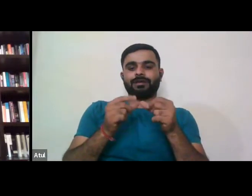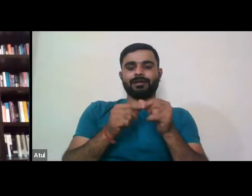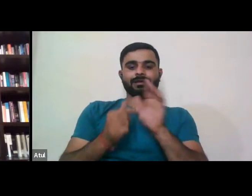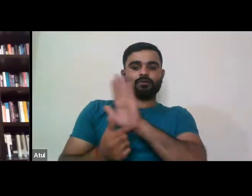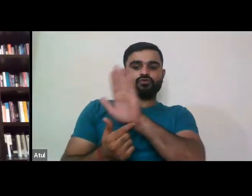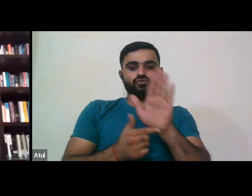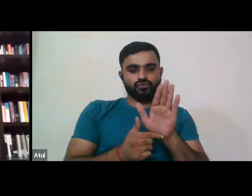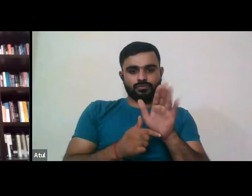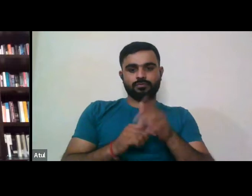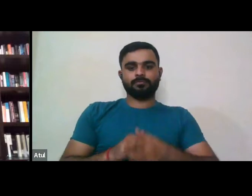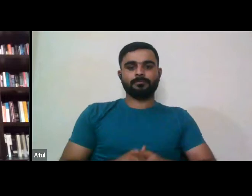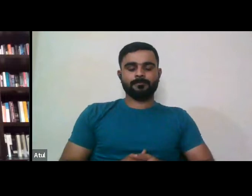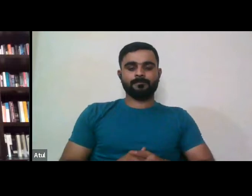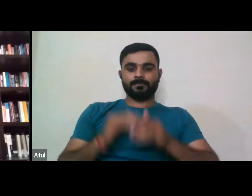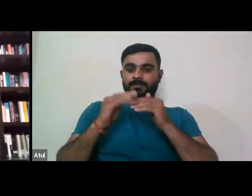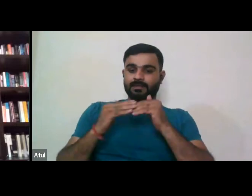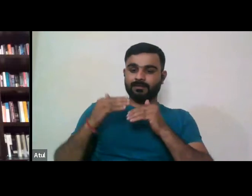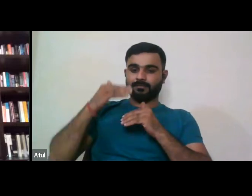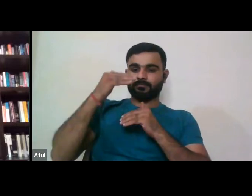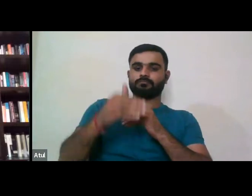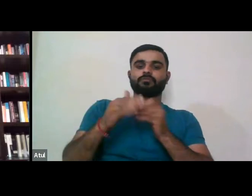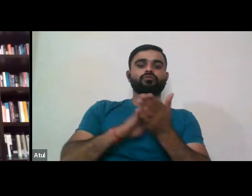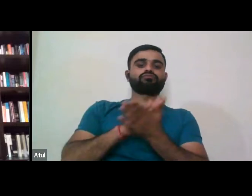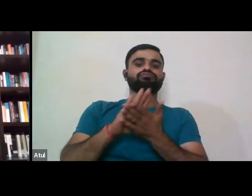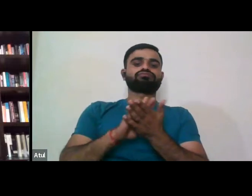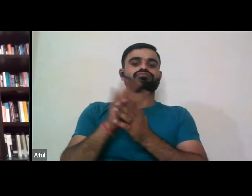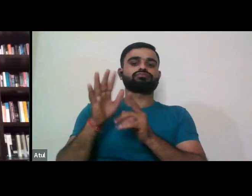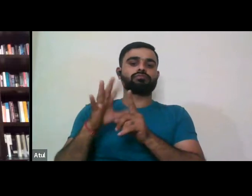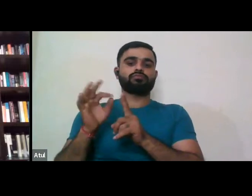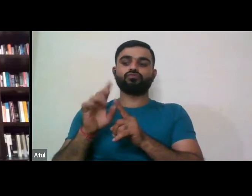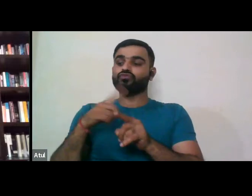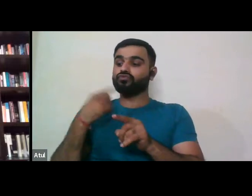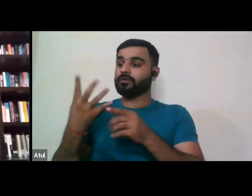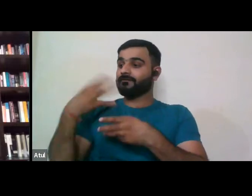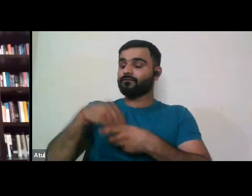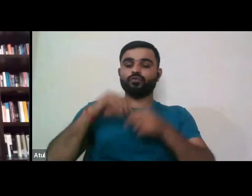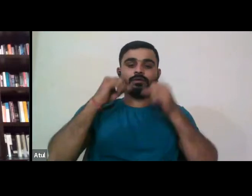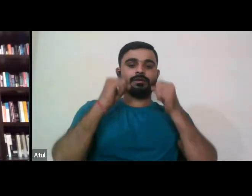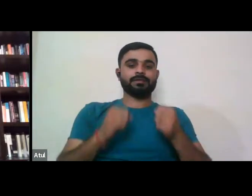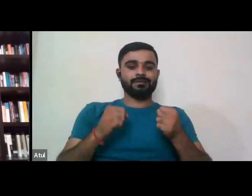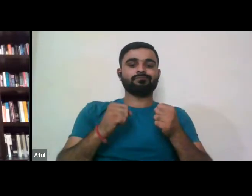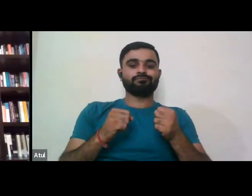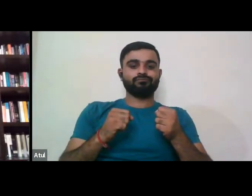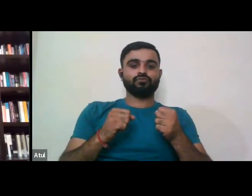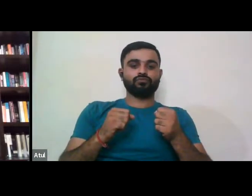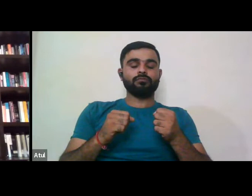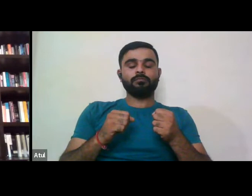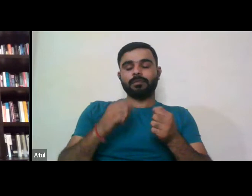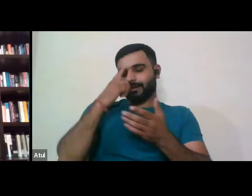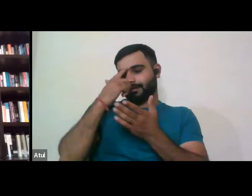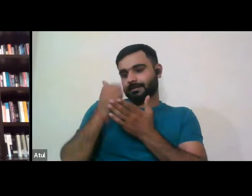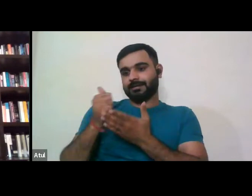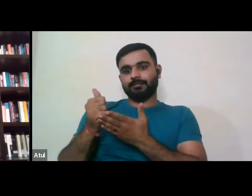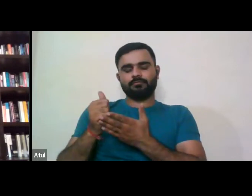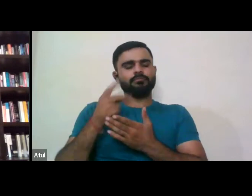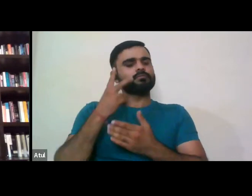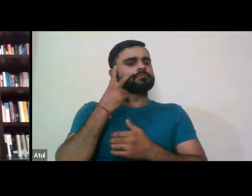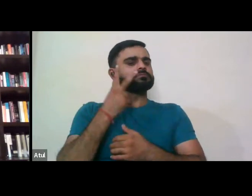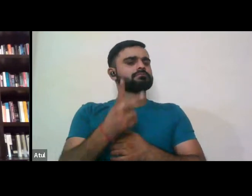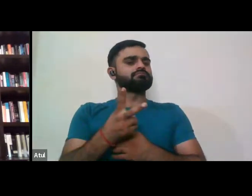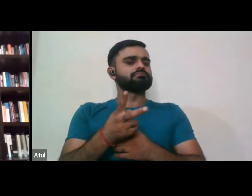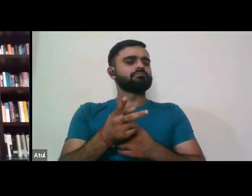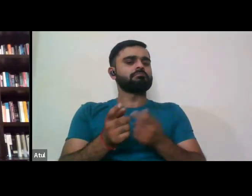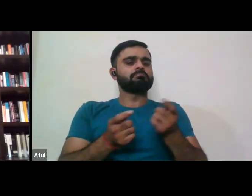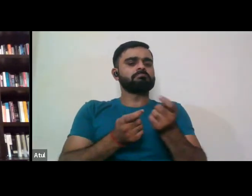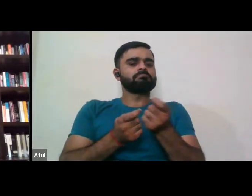that seniority, in fact, has nothing to do with who gets to sit on the bench. What, in fact, seems to be